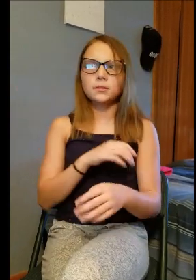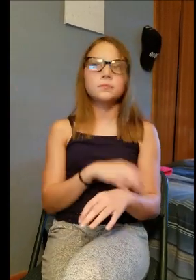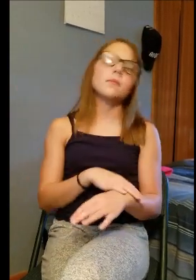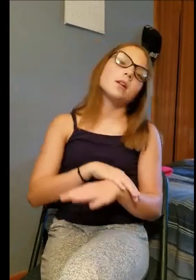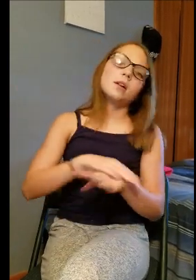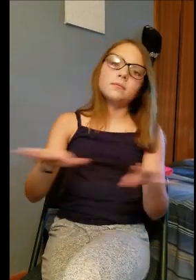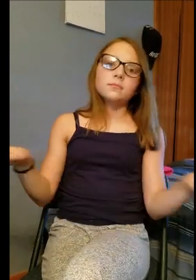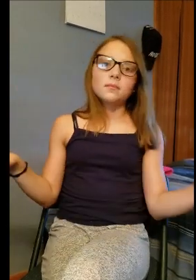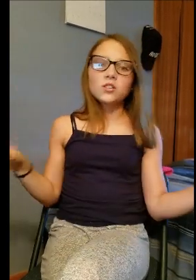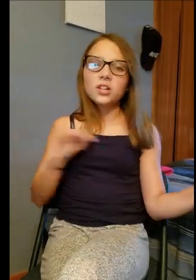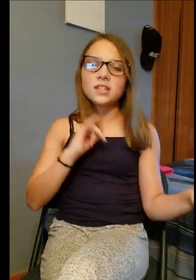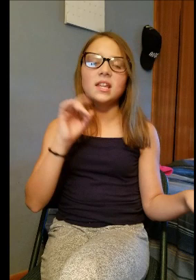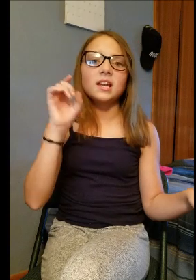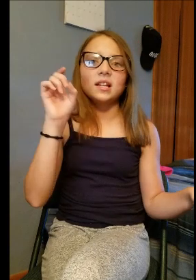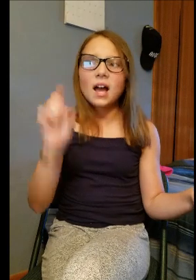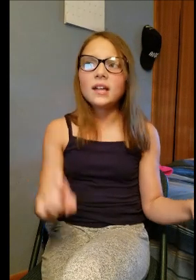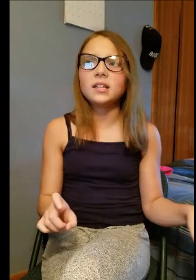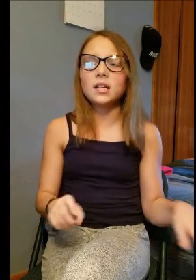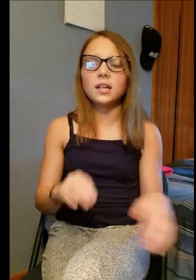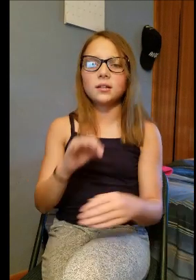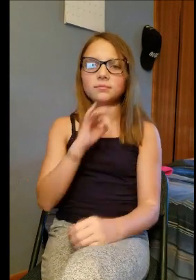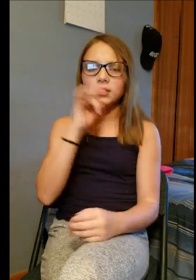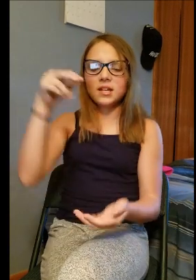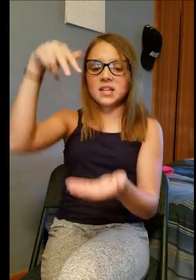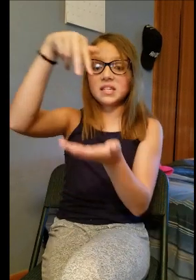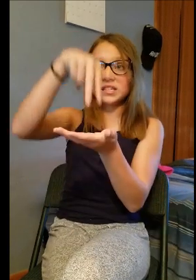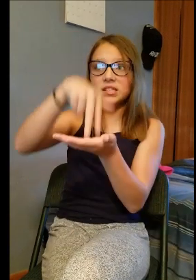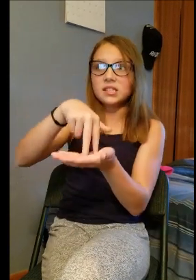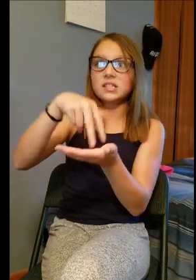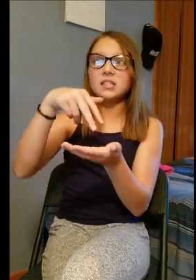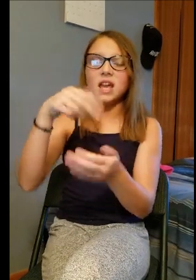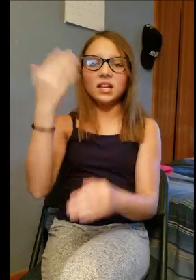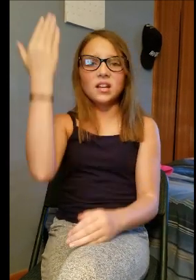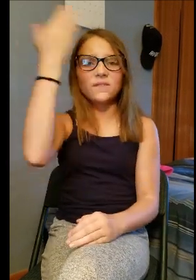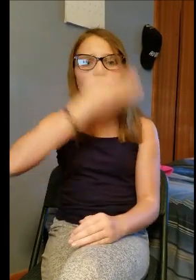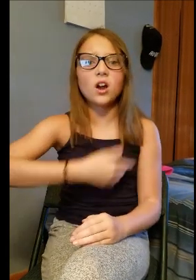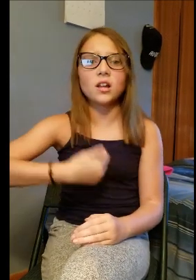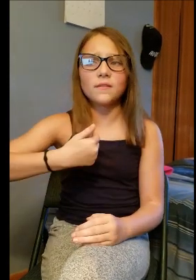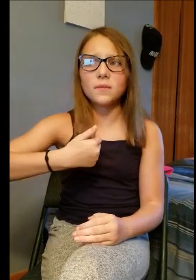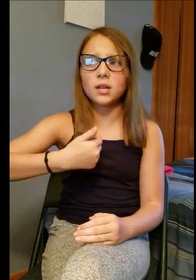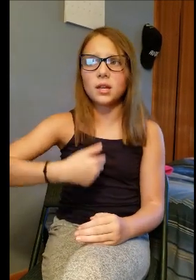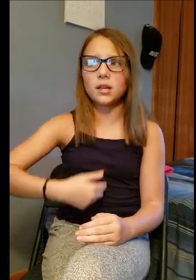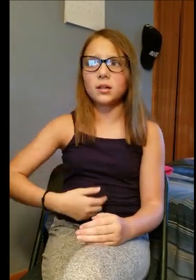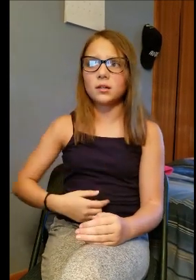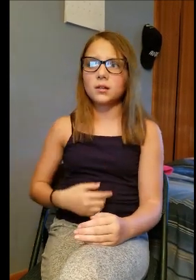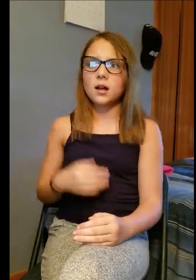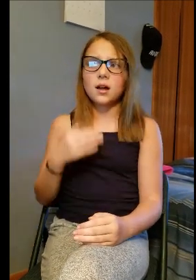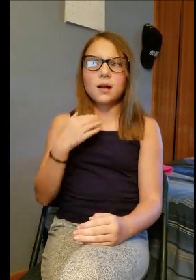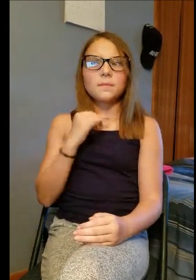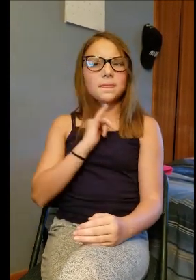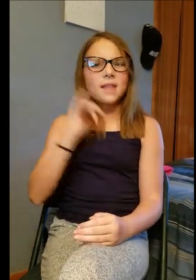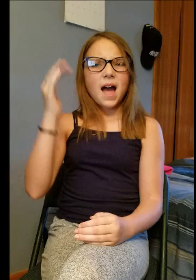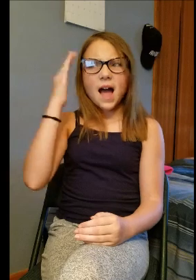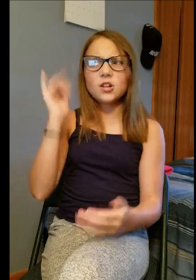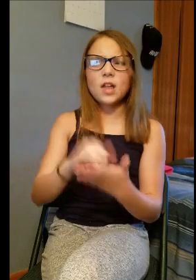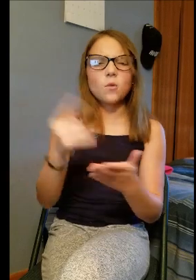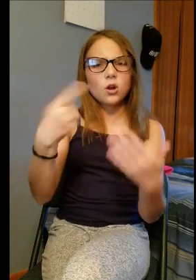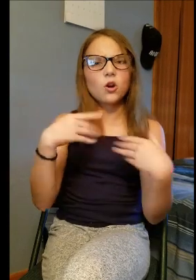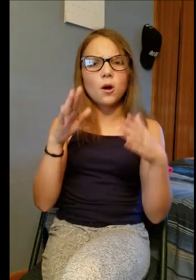Everything I need Is standing in front of me I know that we will